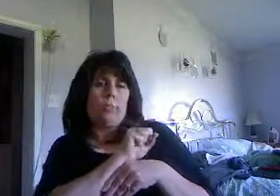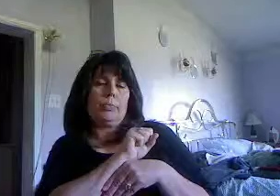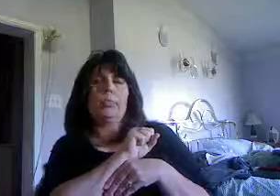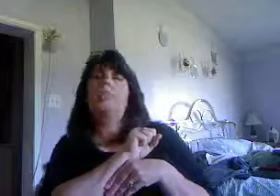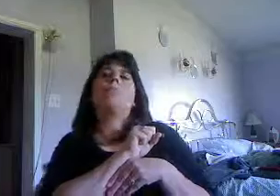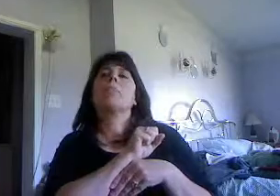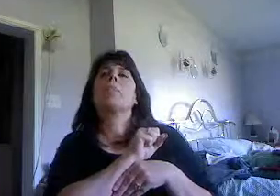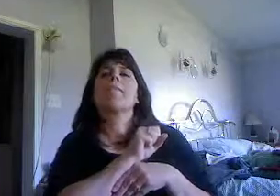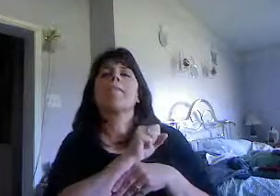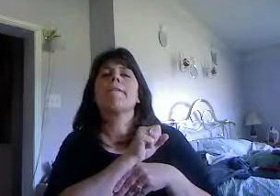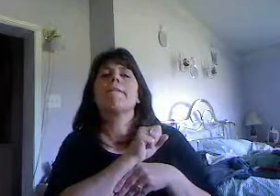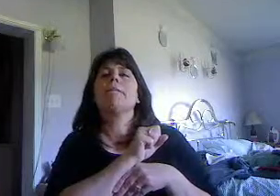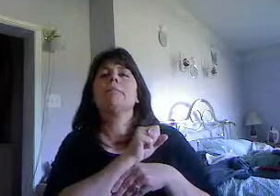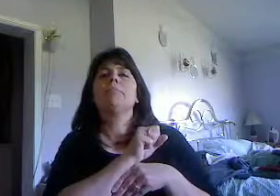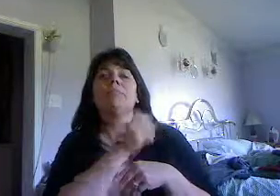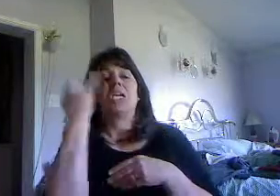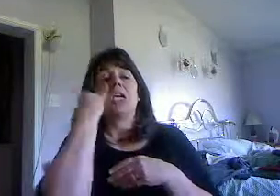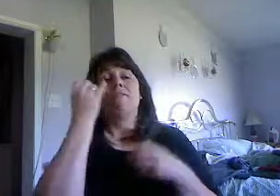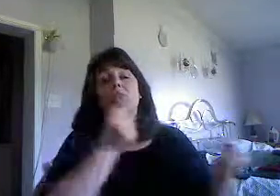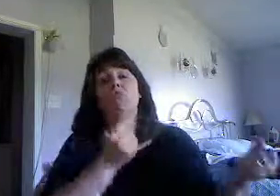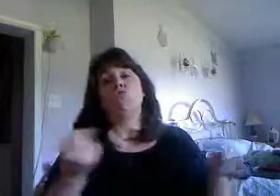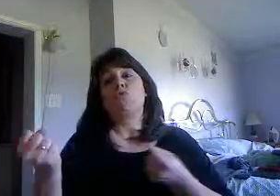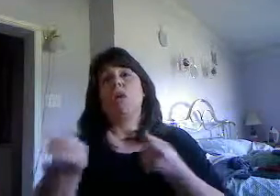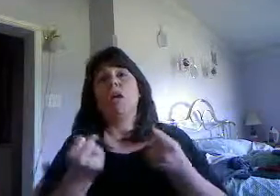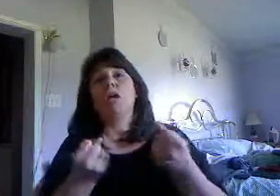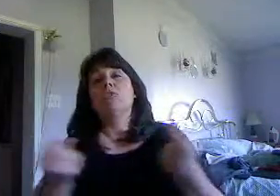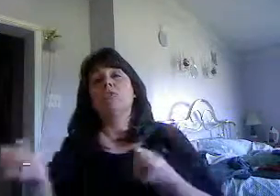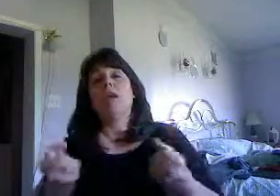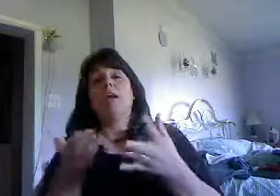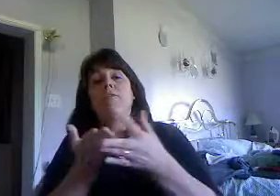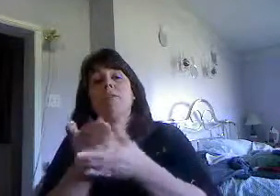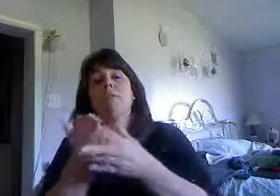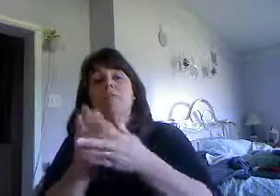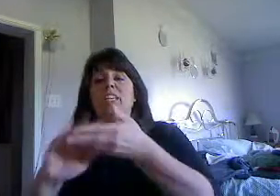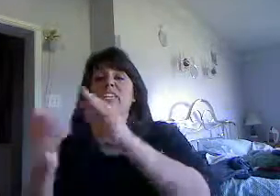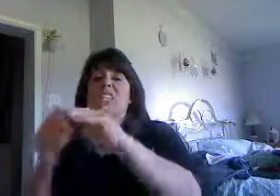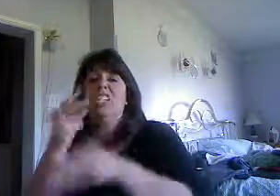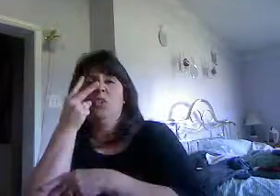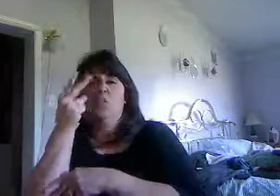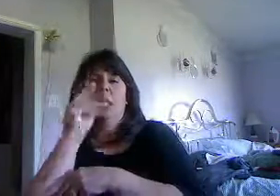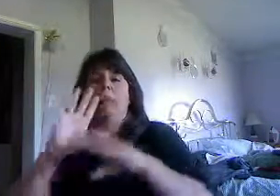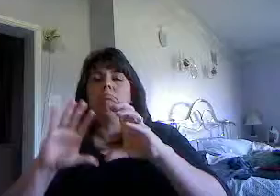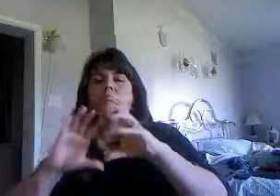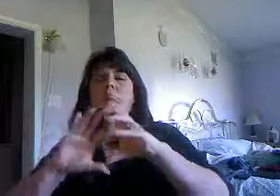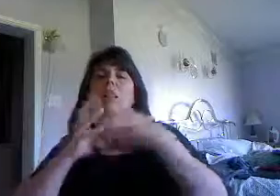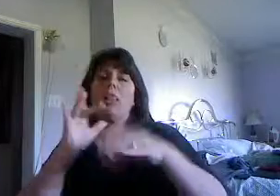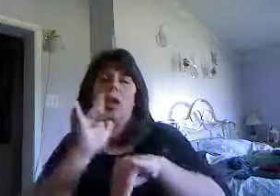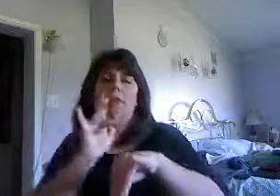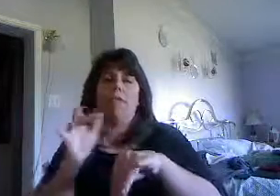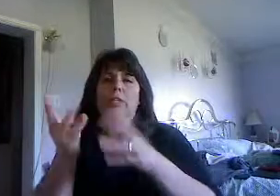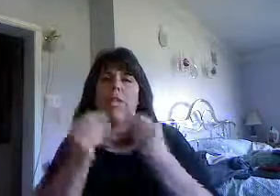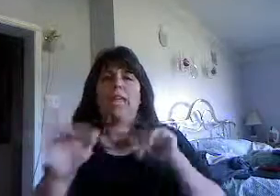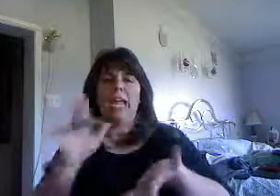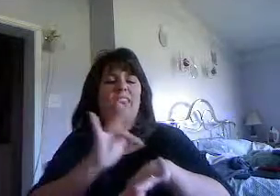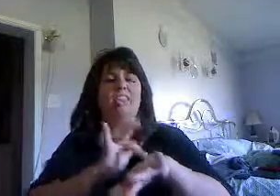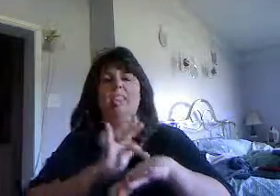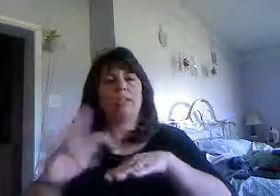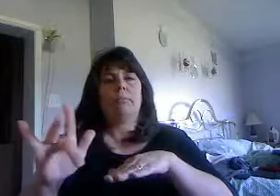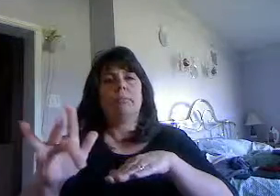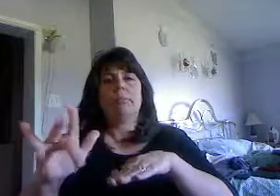We can see this if you drive through cities. You can see lots of vacant land in the industrial areas of our older cities. There are